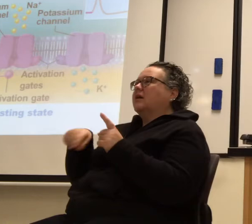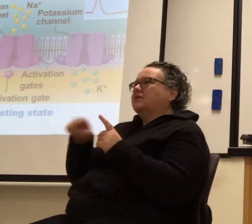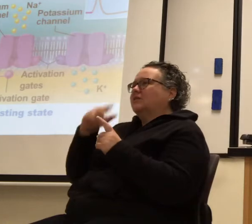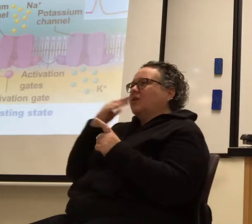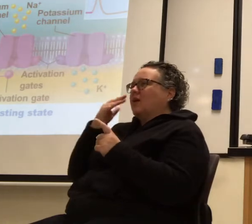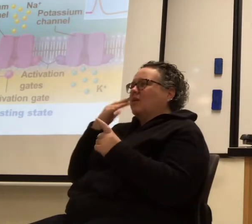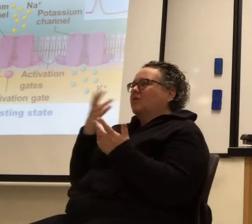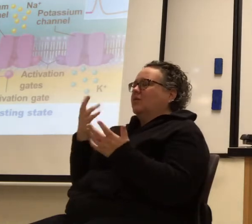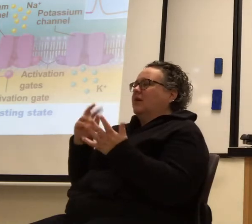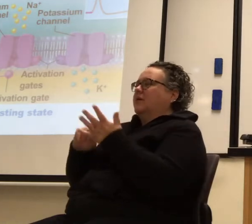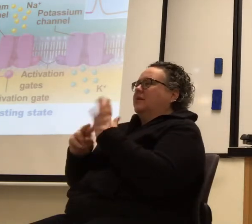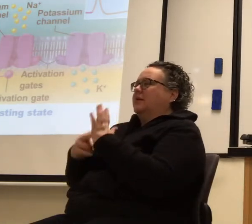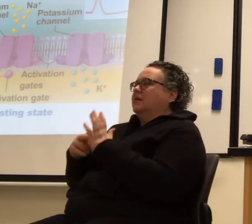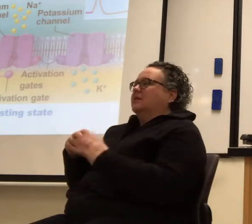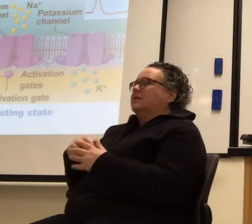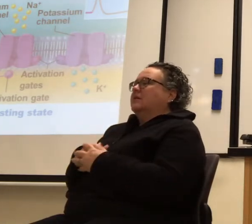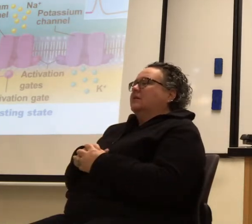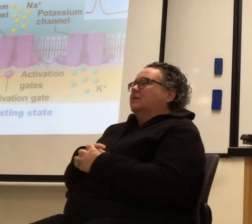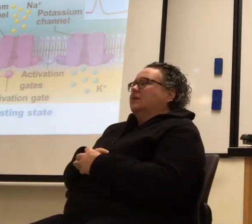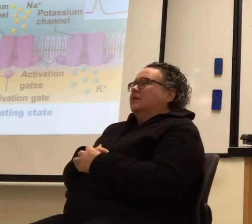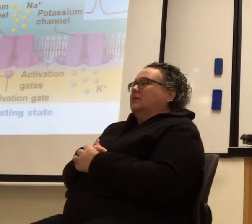look at,